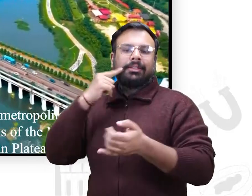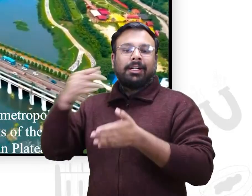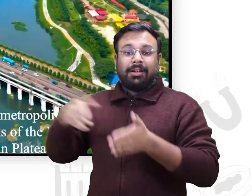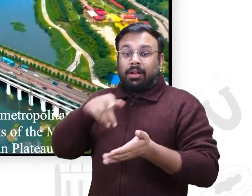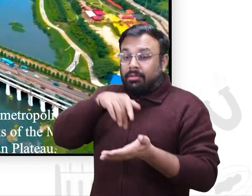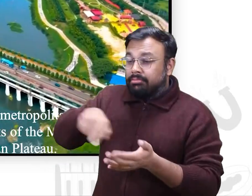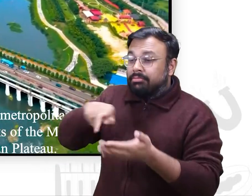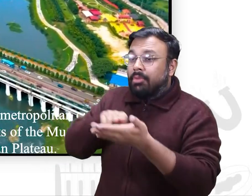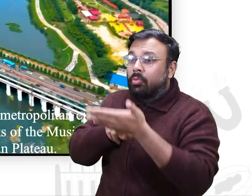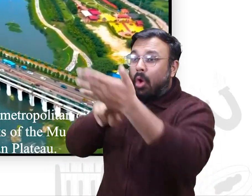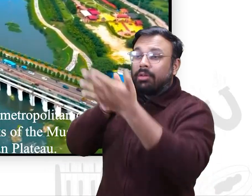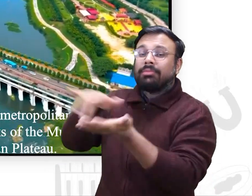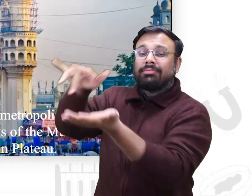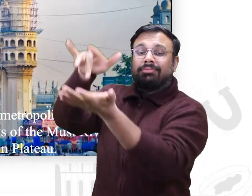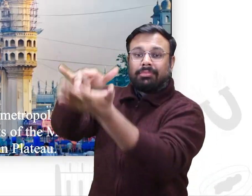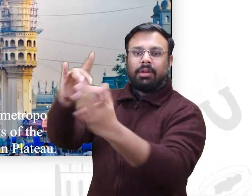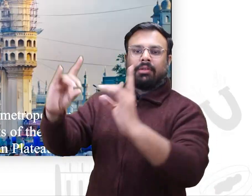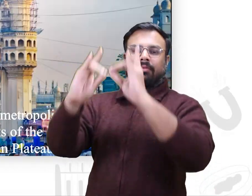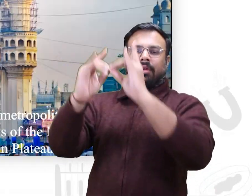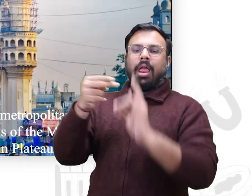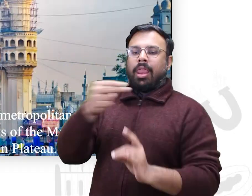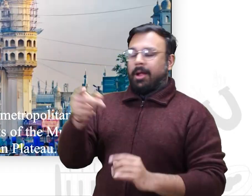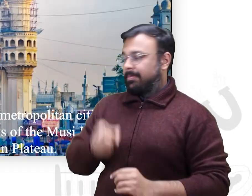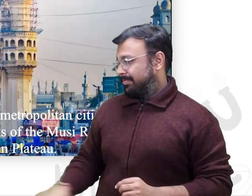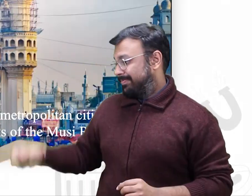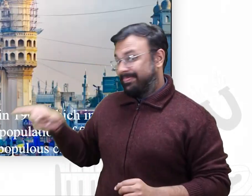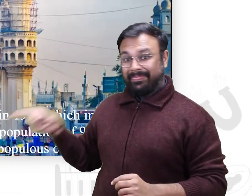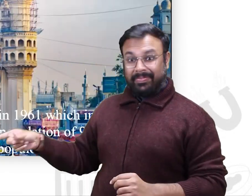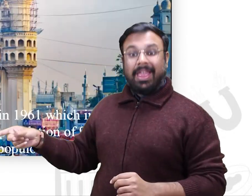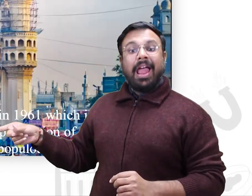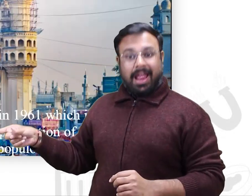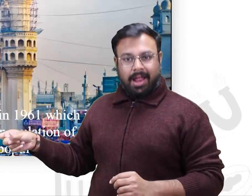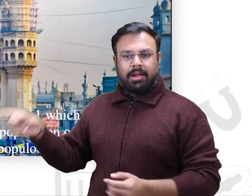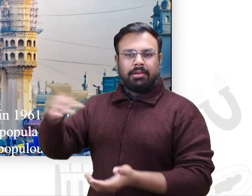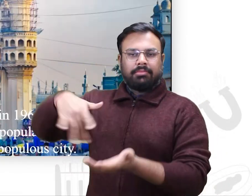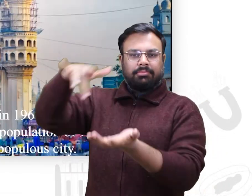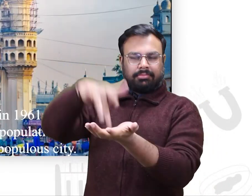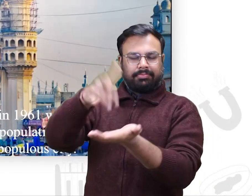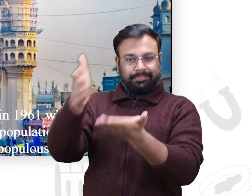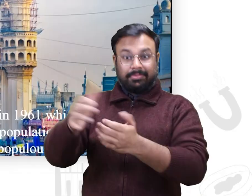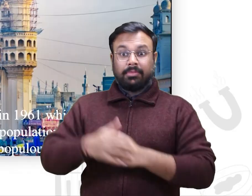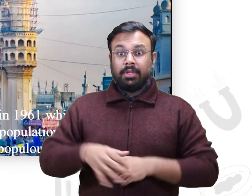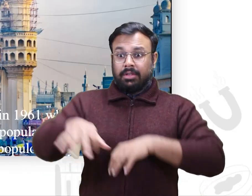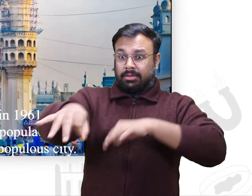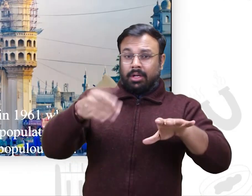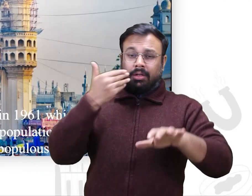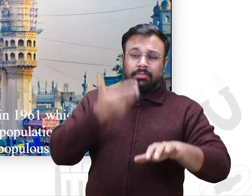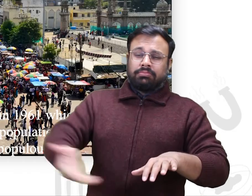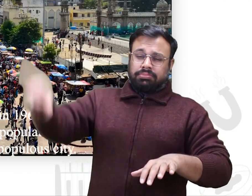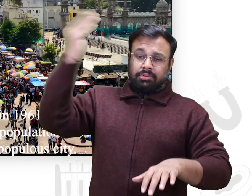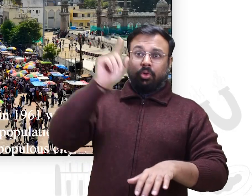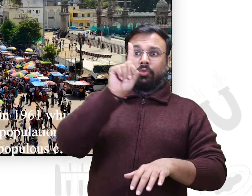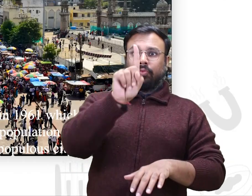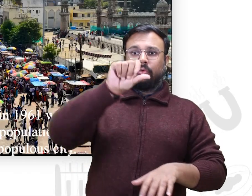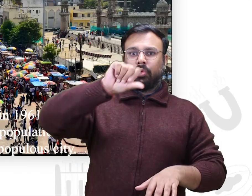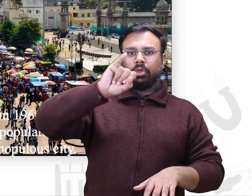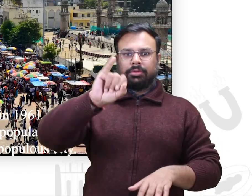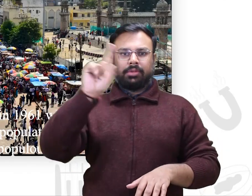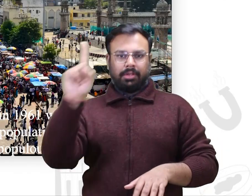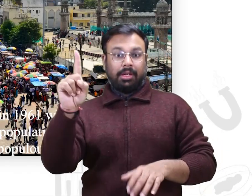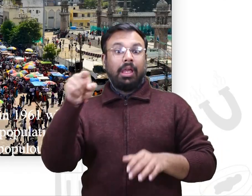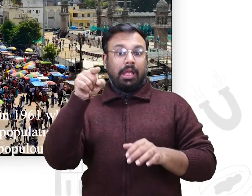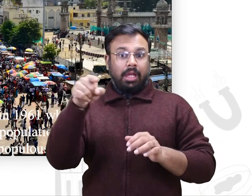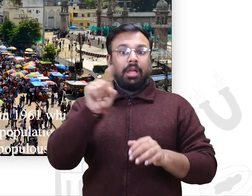River in the northern part of the Deccan Plateau. The city had a population of 1.25 million in the 1961, which increased